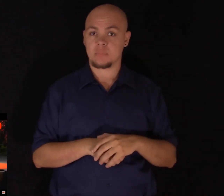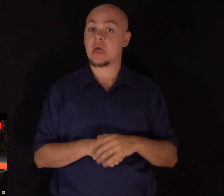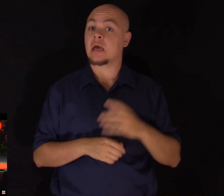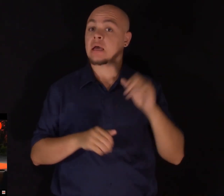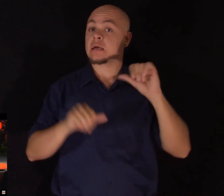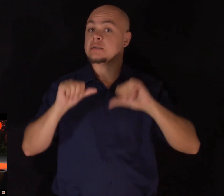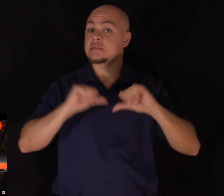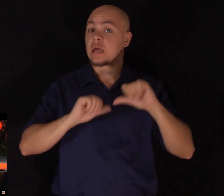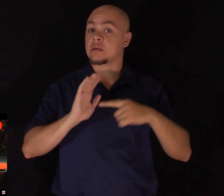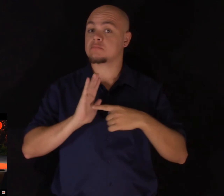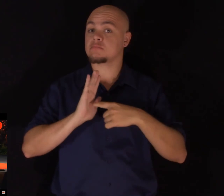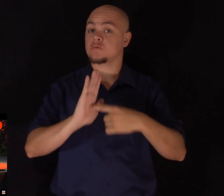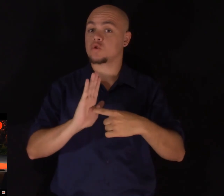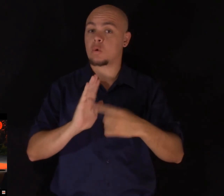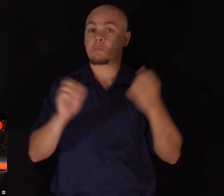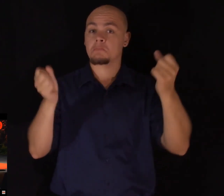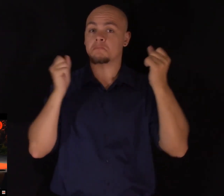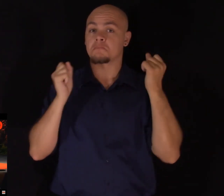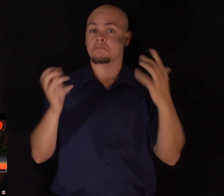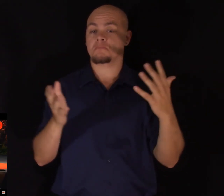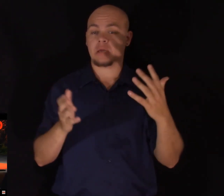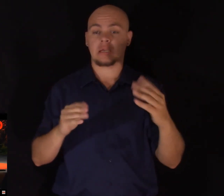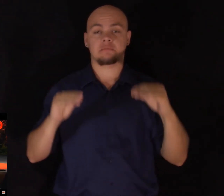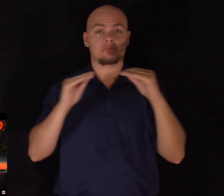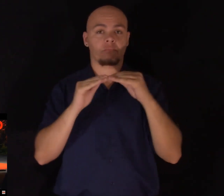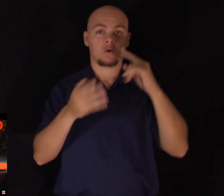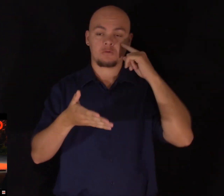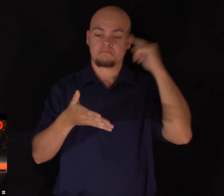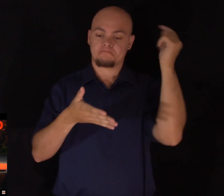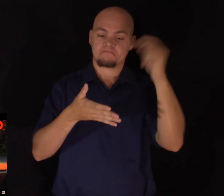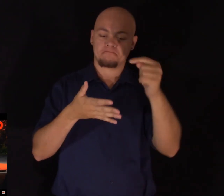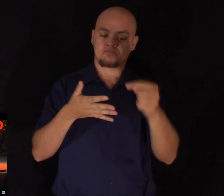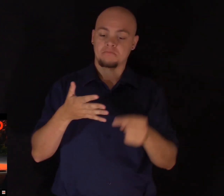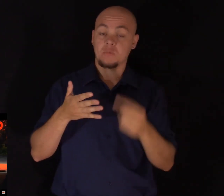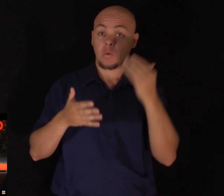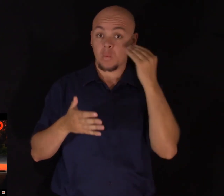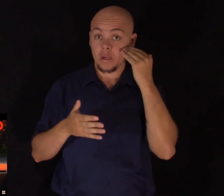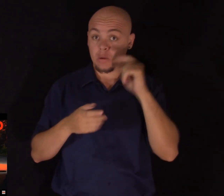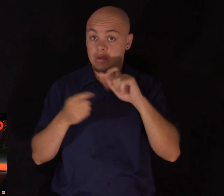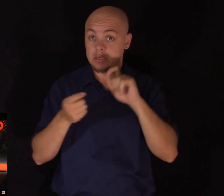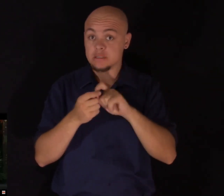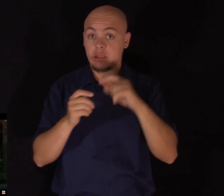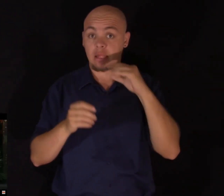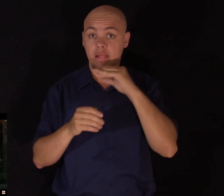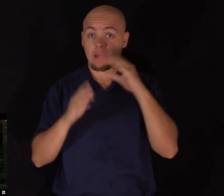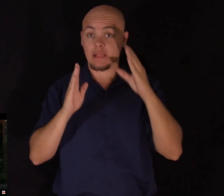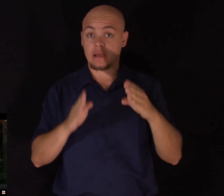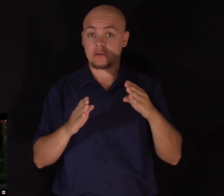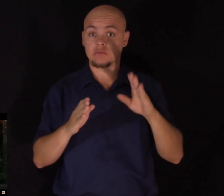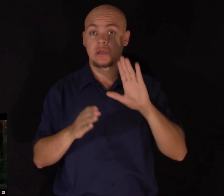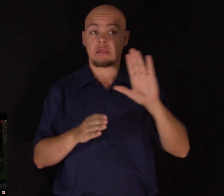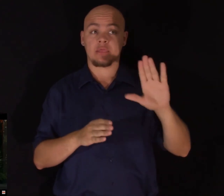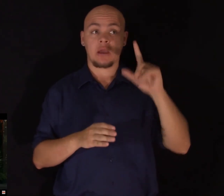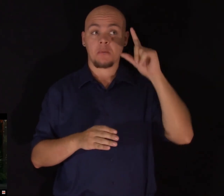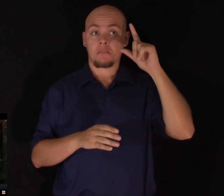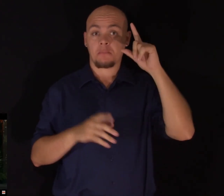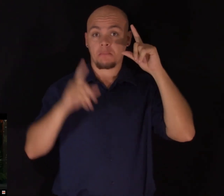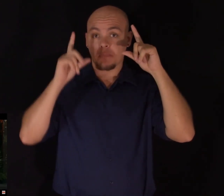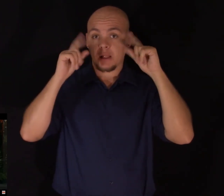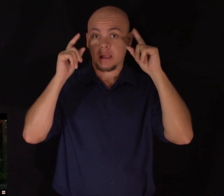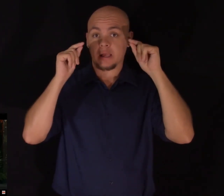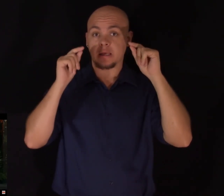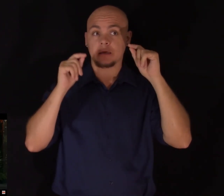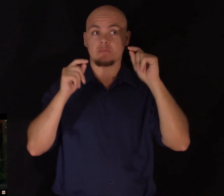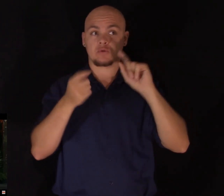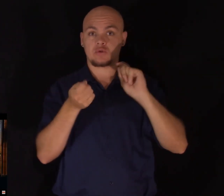has surfaced many, many more indicators. We know, for example, liars will shift their blink rate, point their